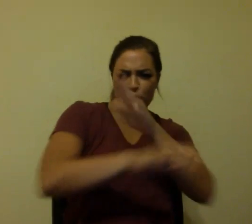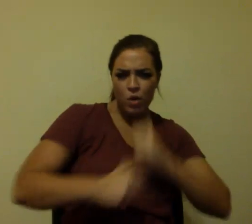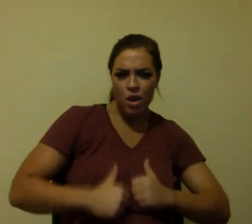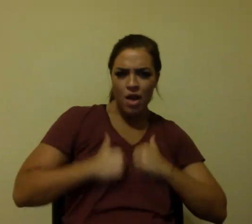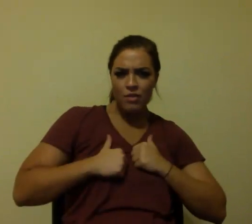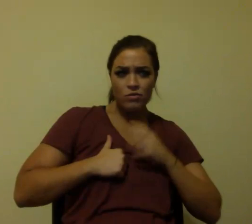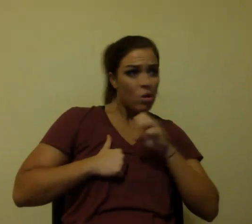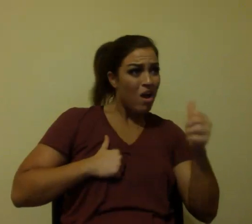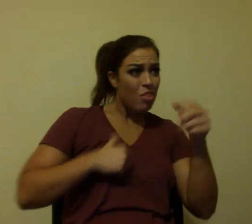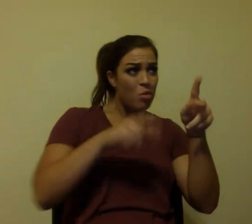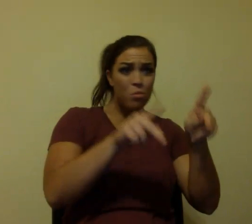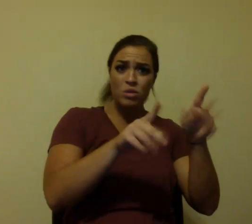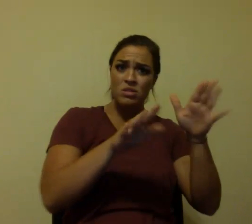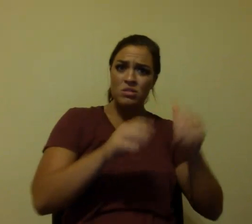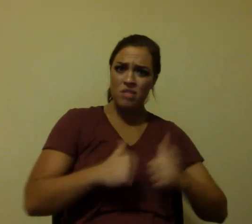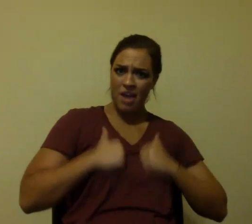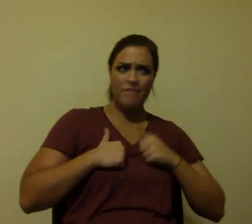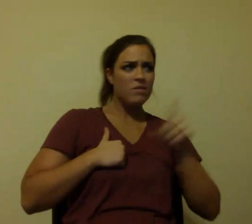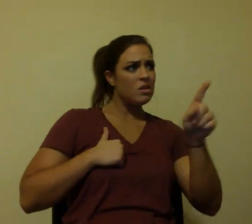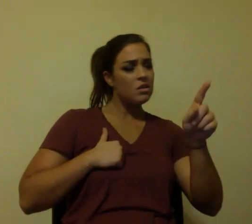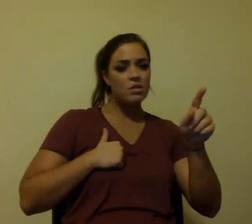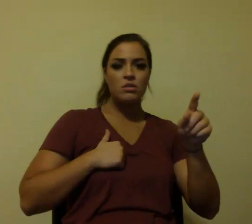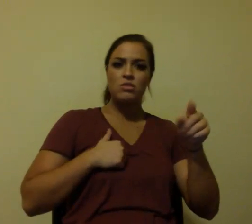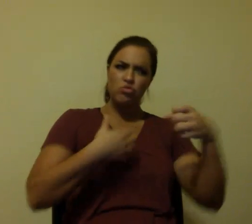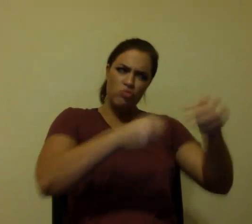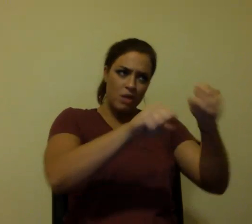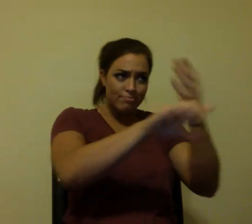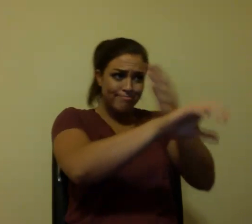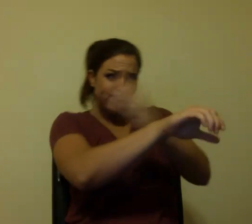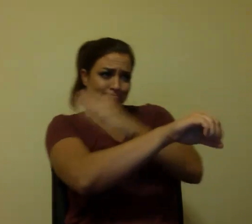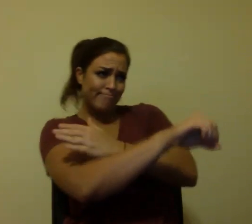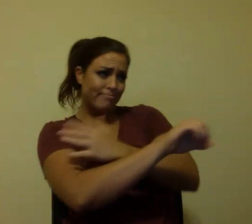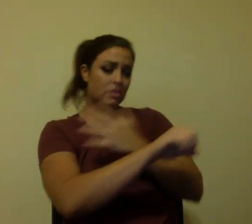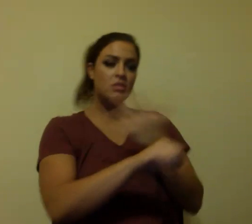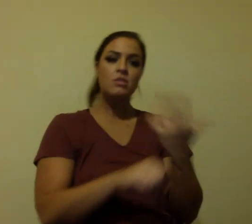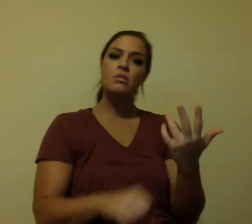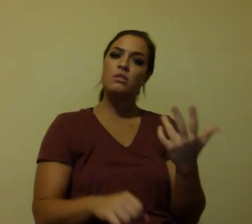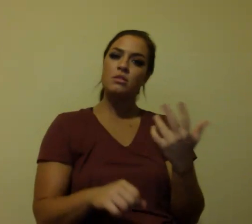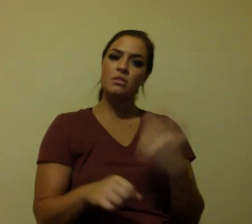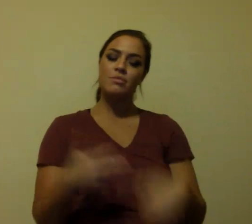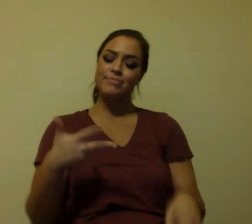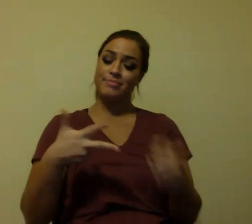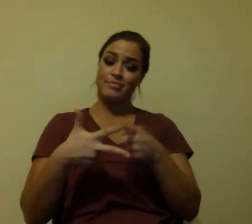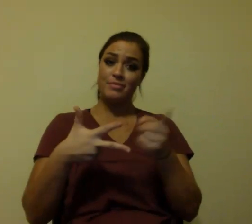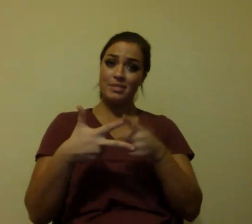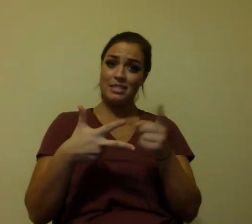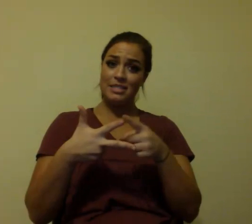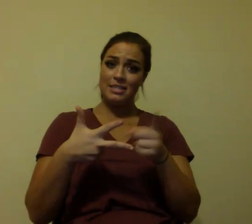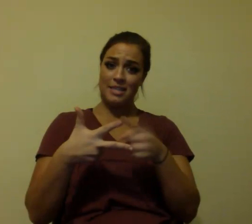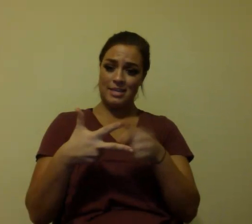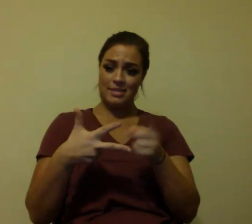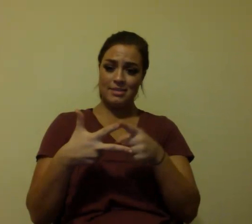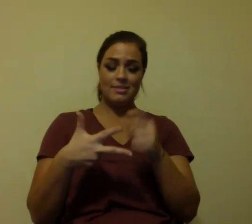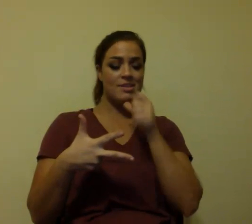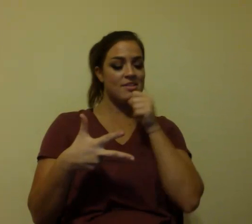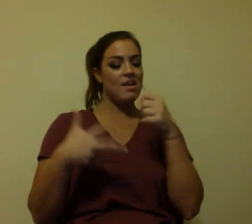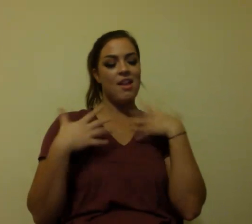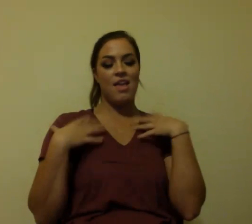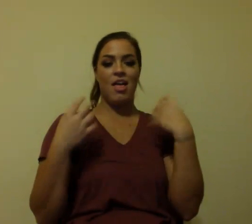The second type of destructive belief that holds us back is unhealthy beliefs about others. We think that other